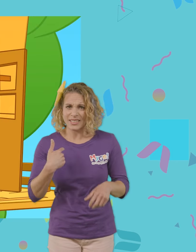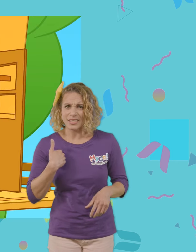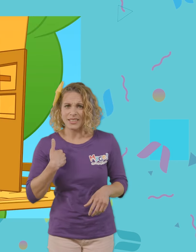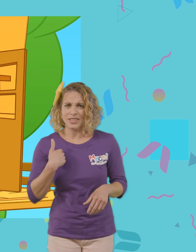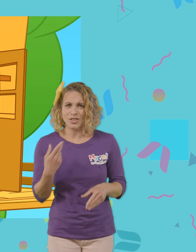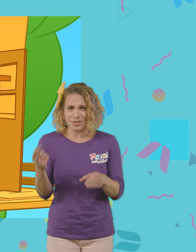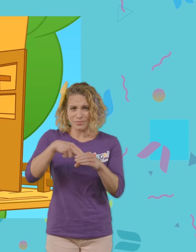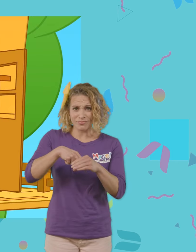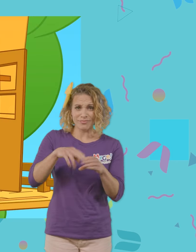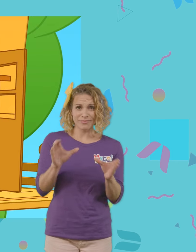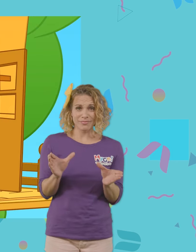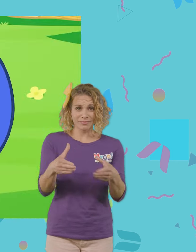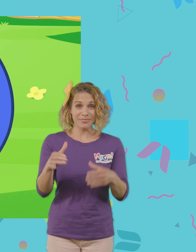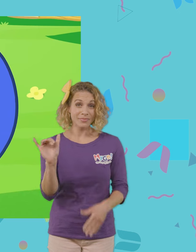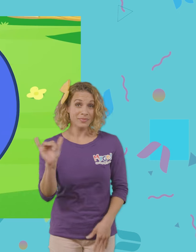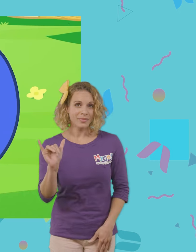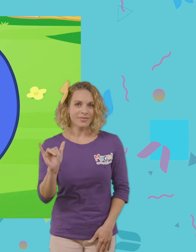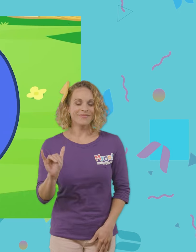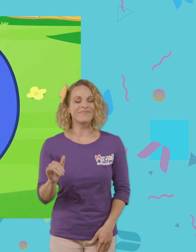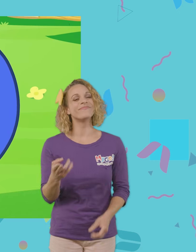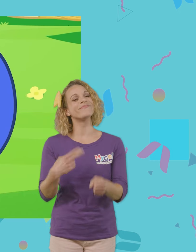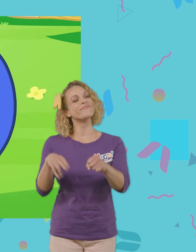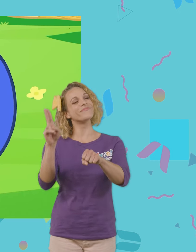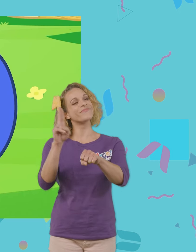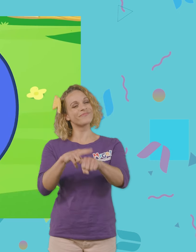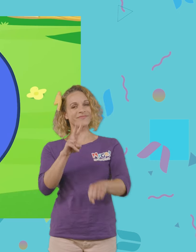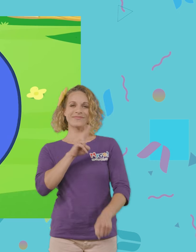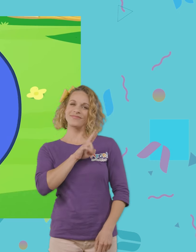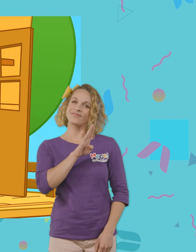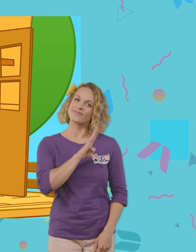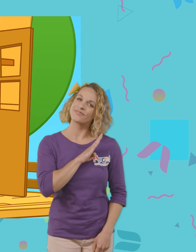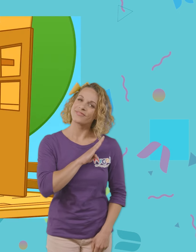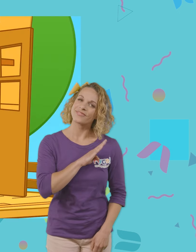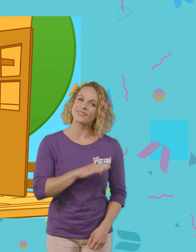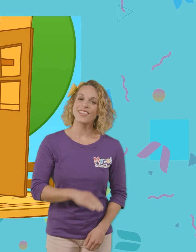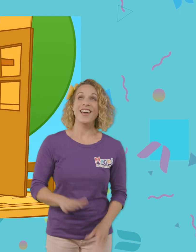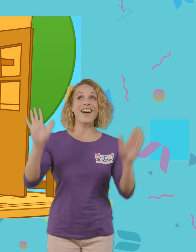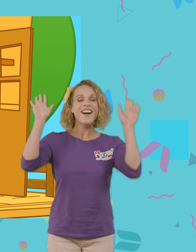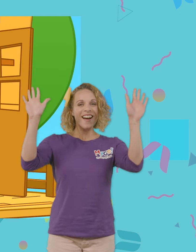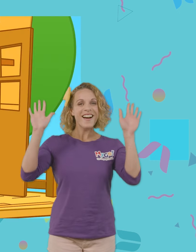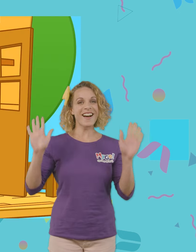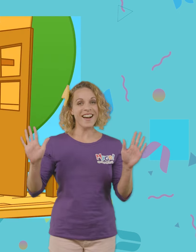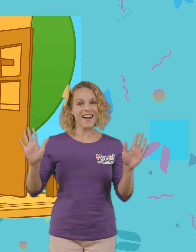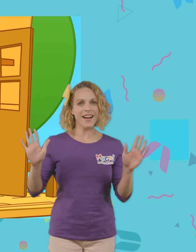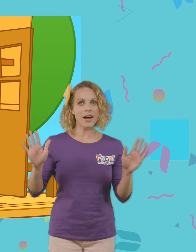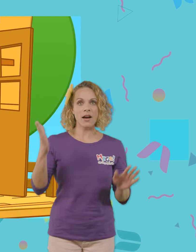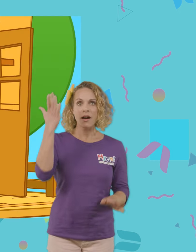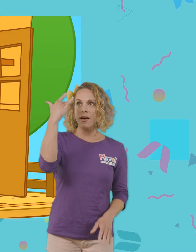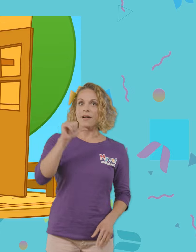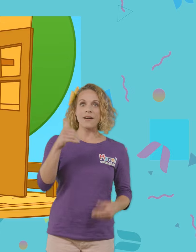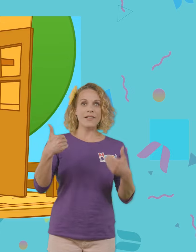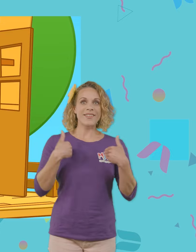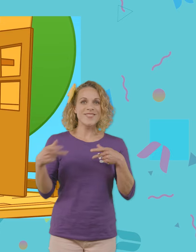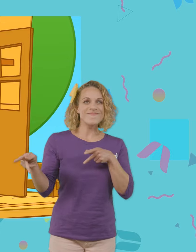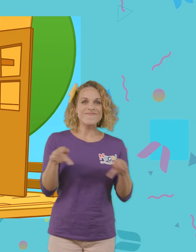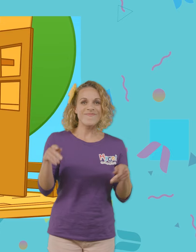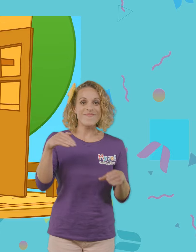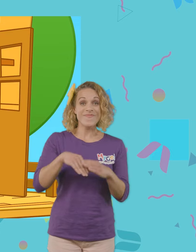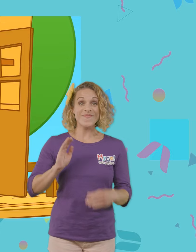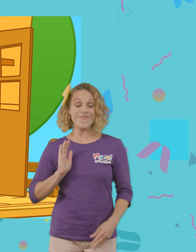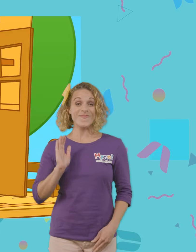Can I join your club too? Of course, Mr. Vanderboos. That's great. Then why don't we have a party in